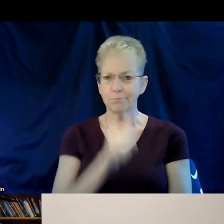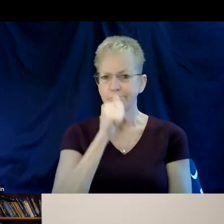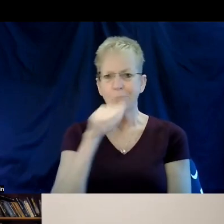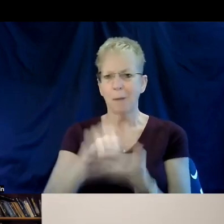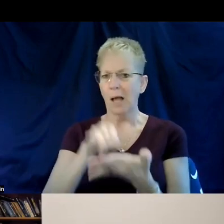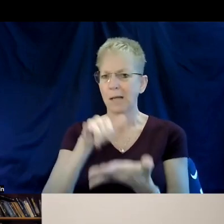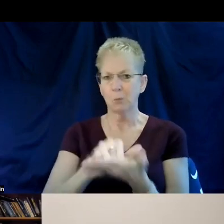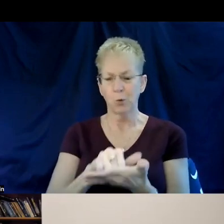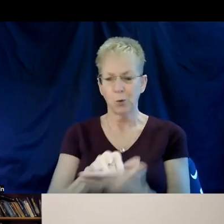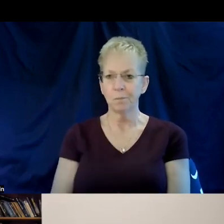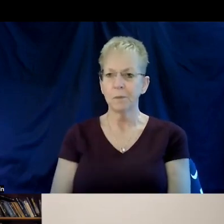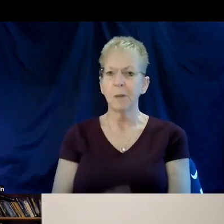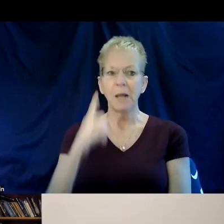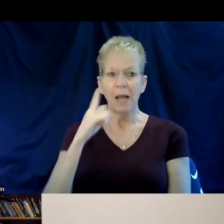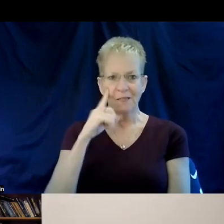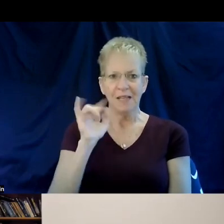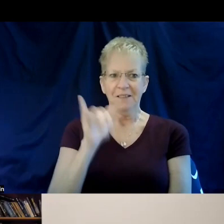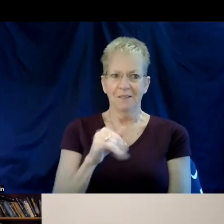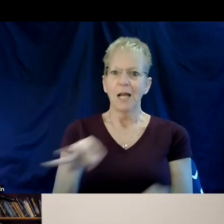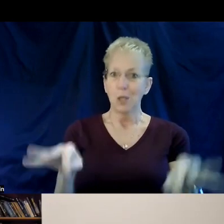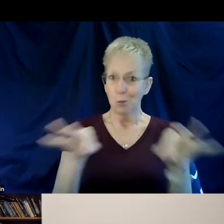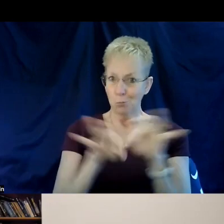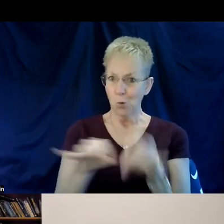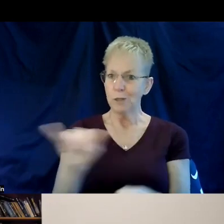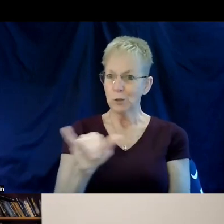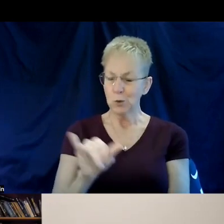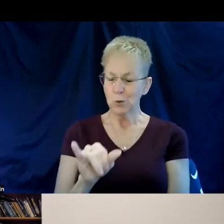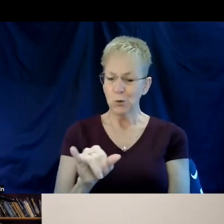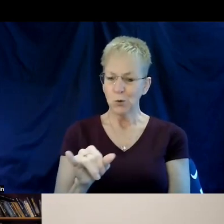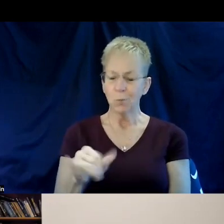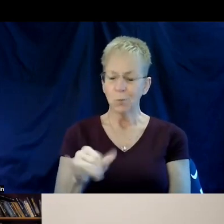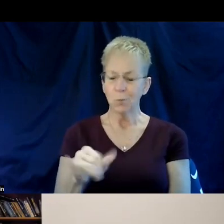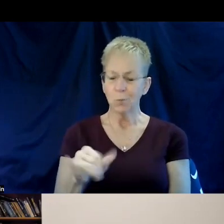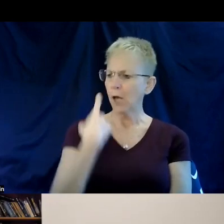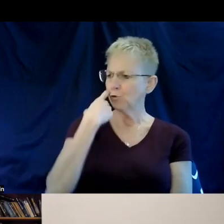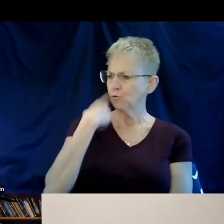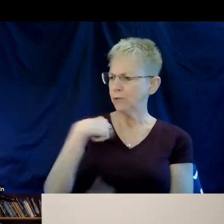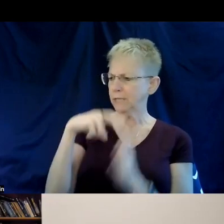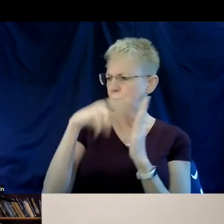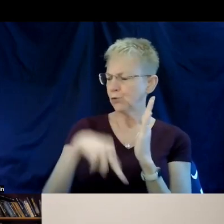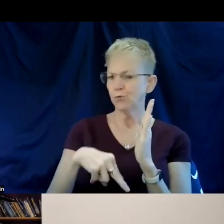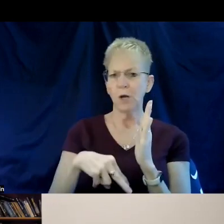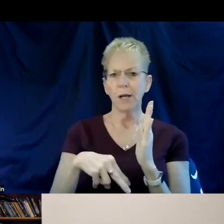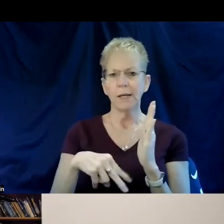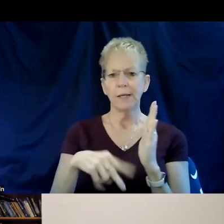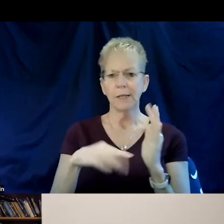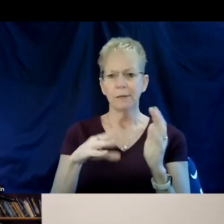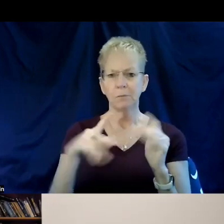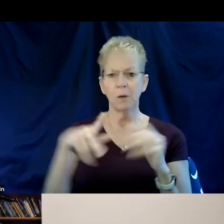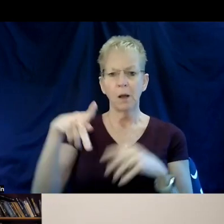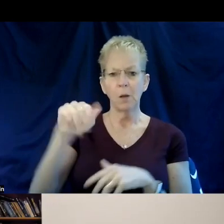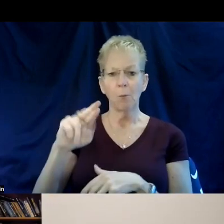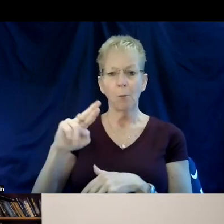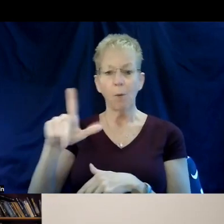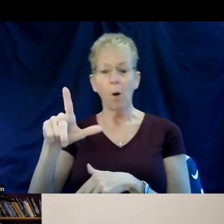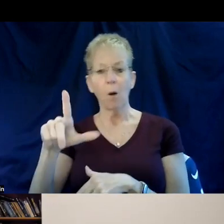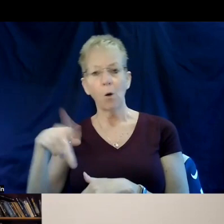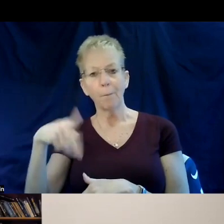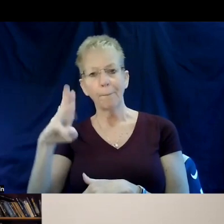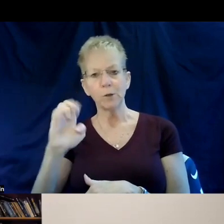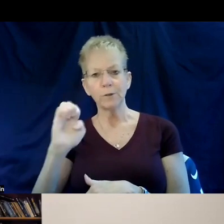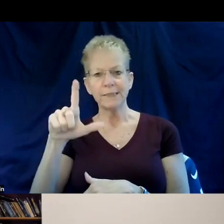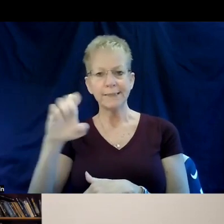But I think that was important. And I recently read Paul Fussell is a great